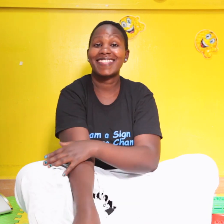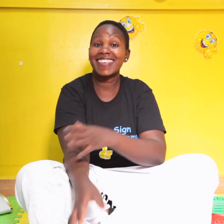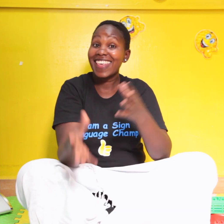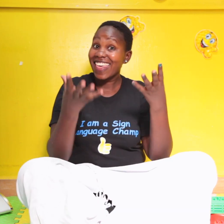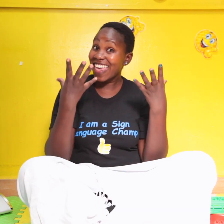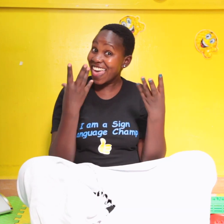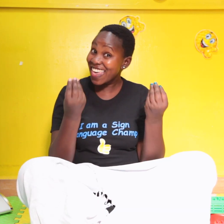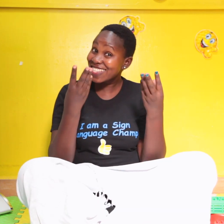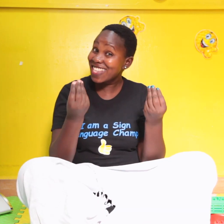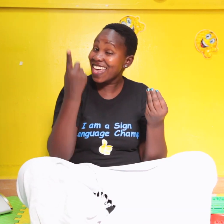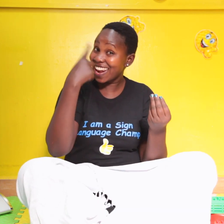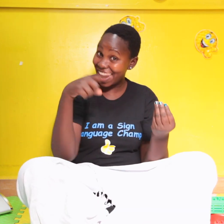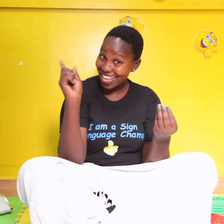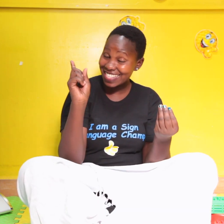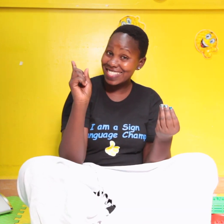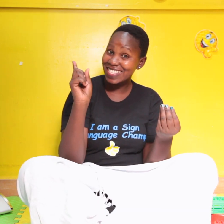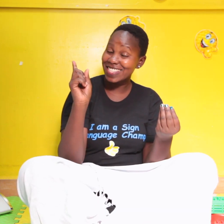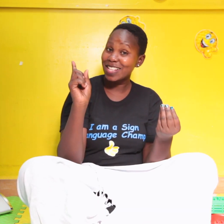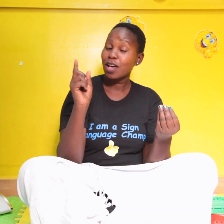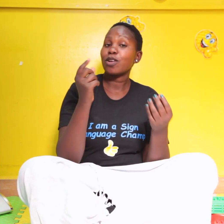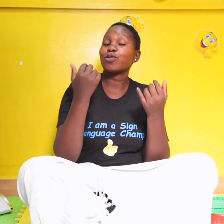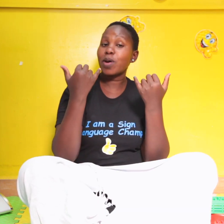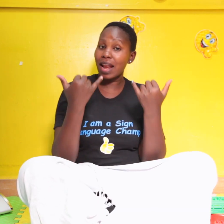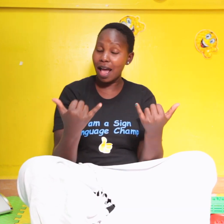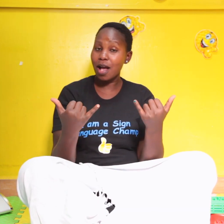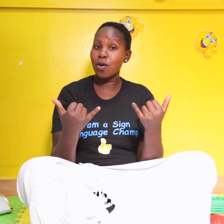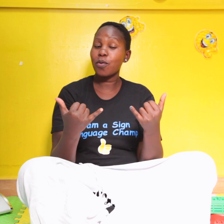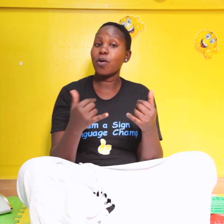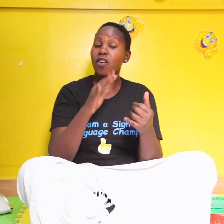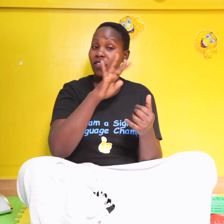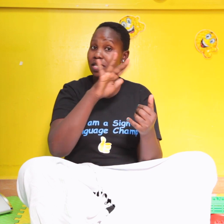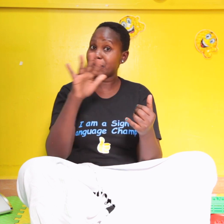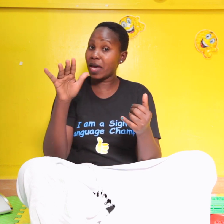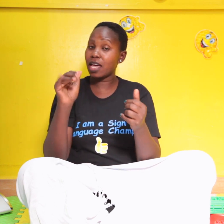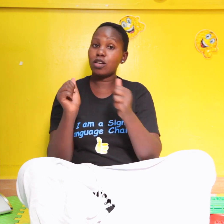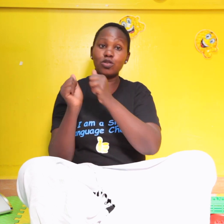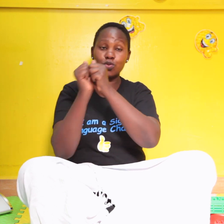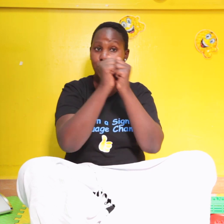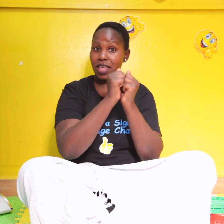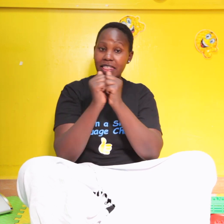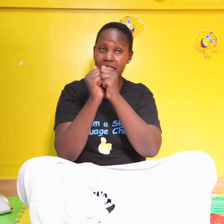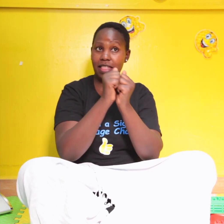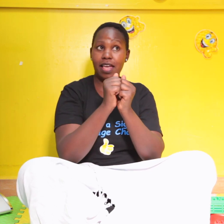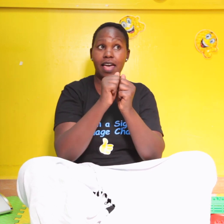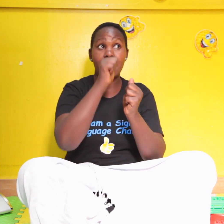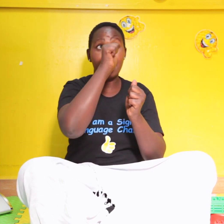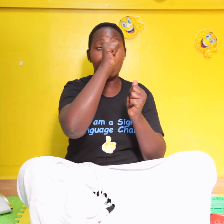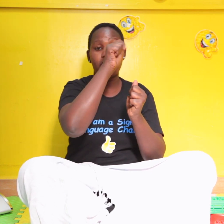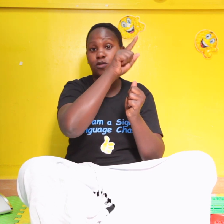Okay? That was easy, right? So now we will do the